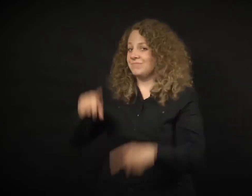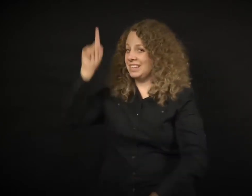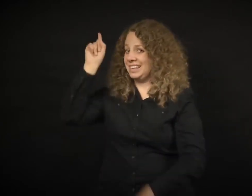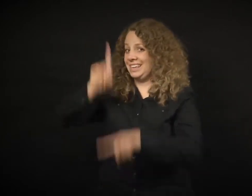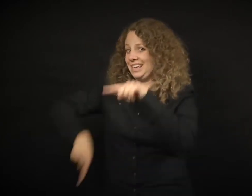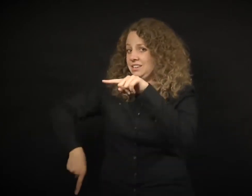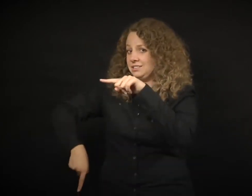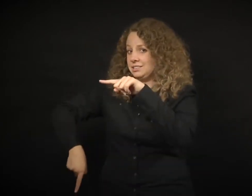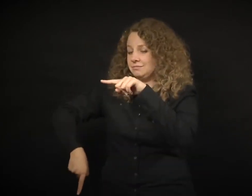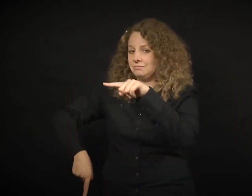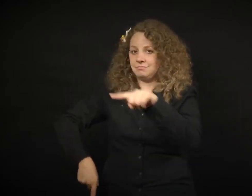can't,